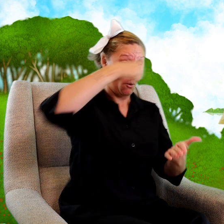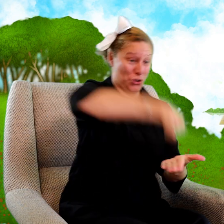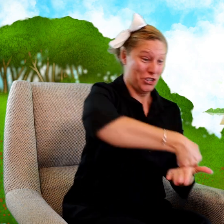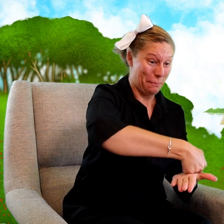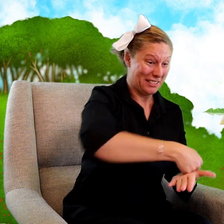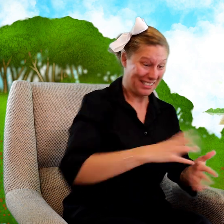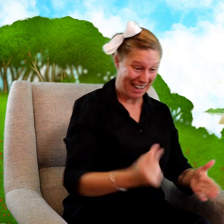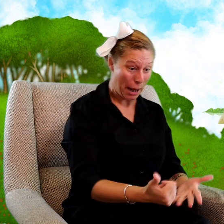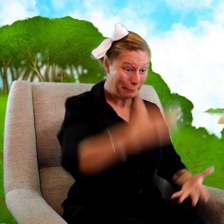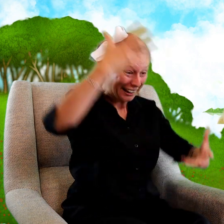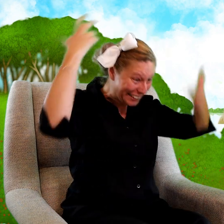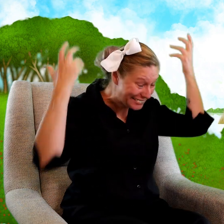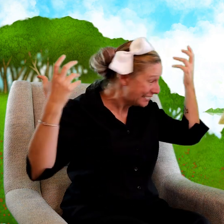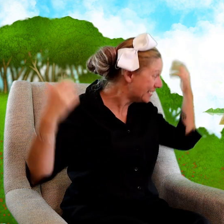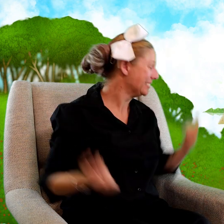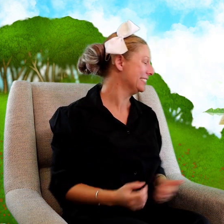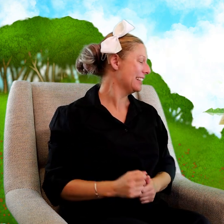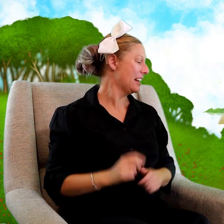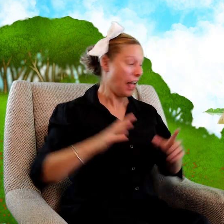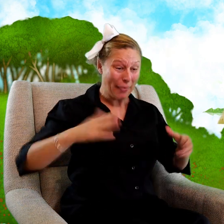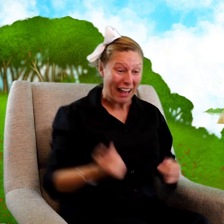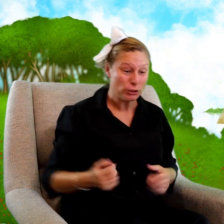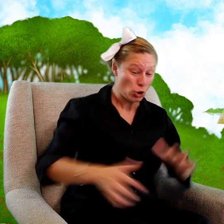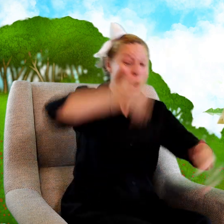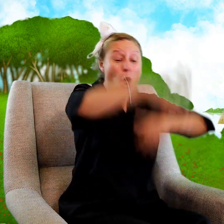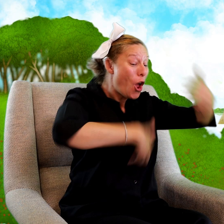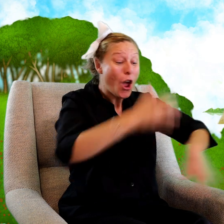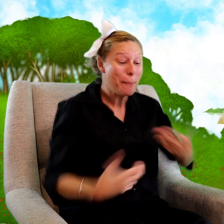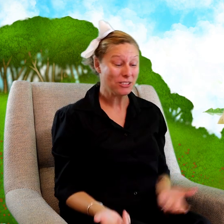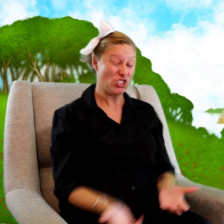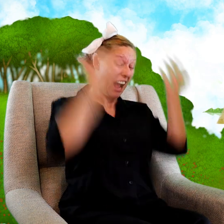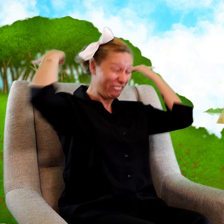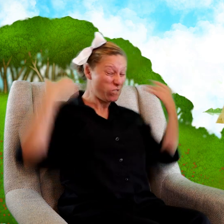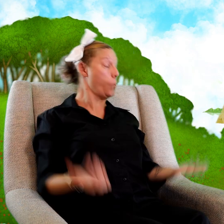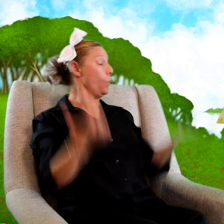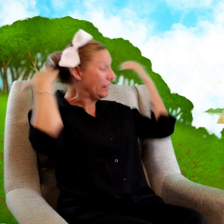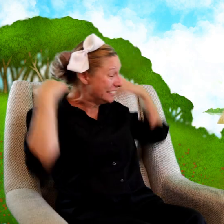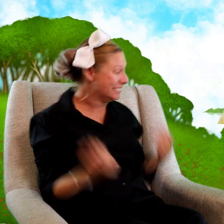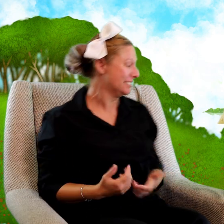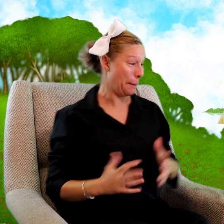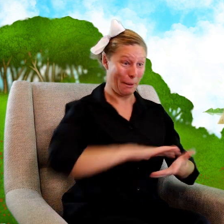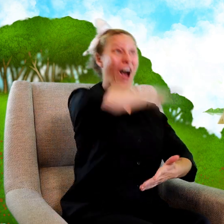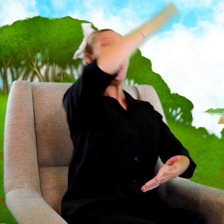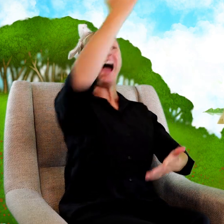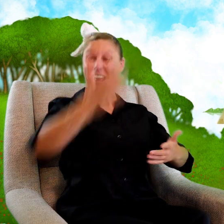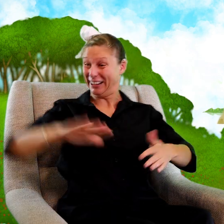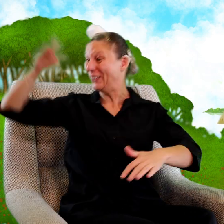bottom of the sandpit. They scooped, shoveled and piled sand